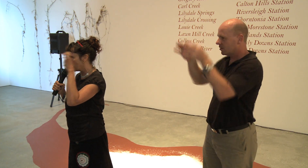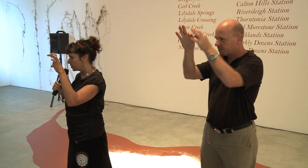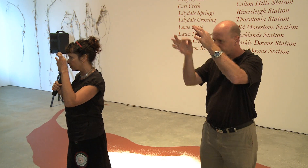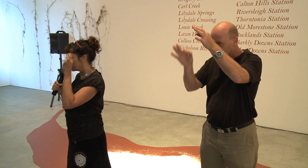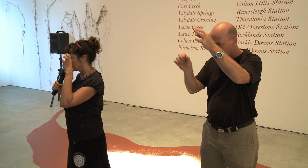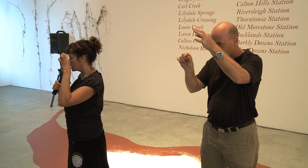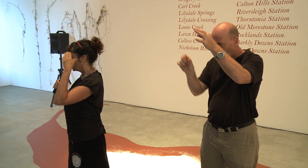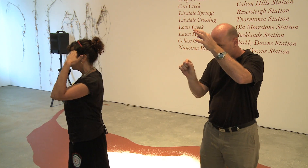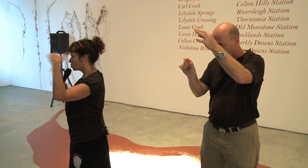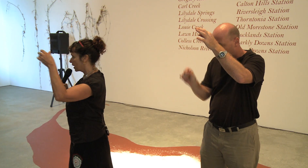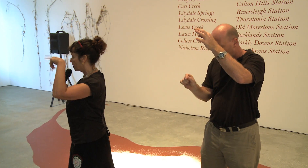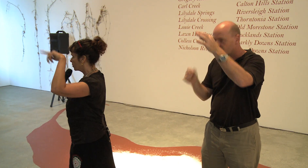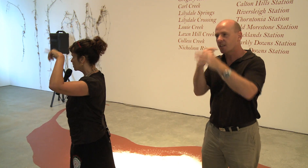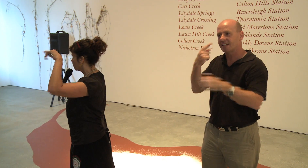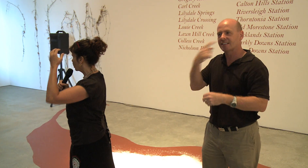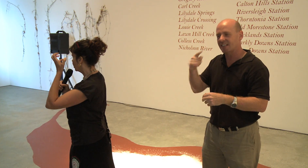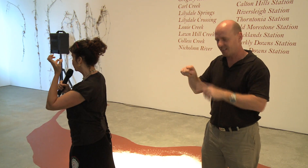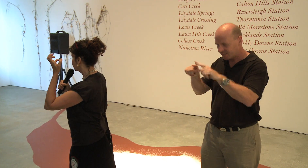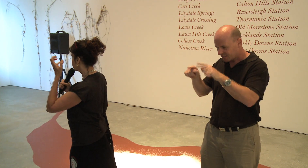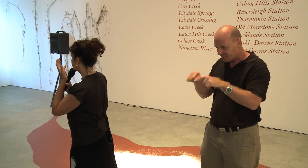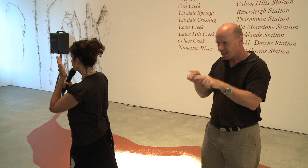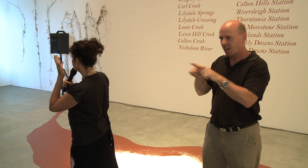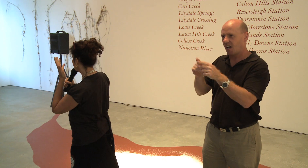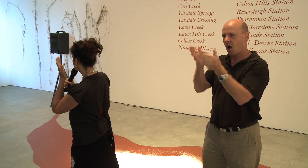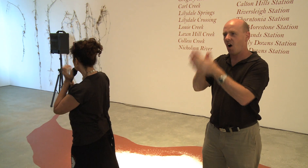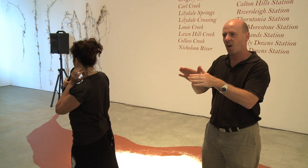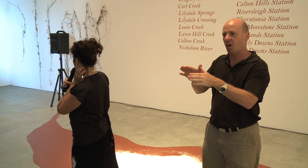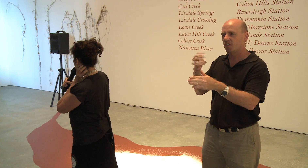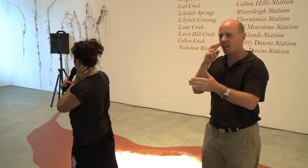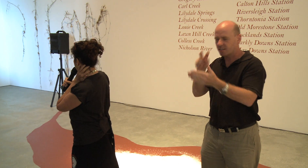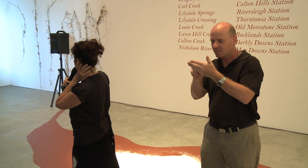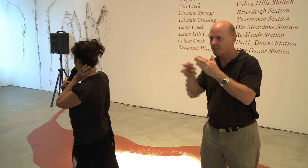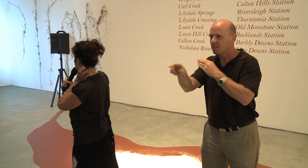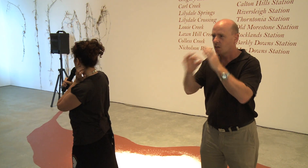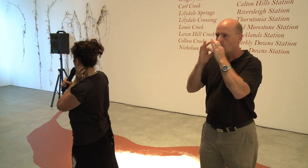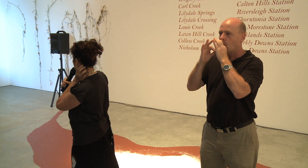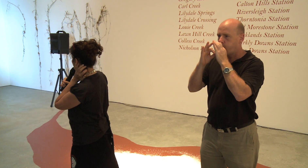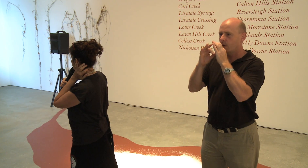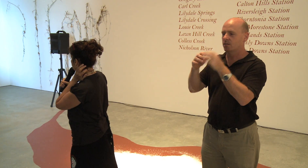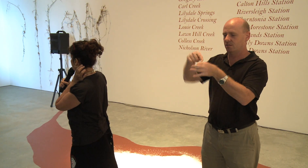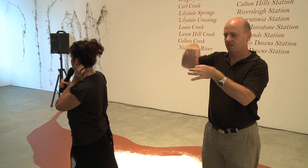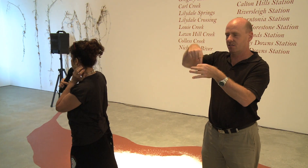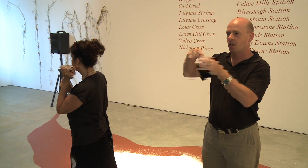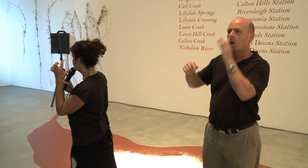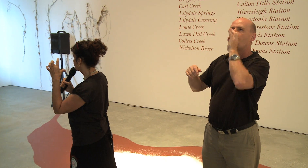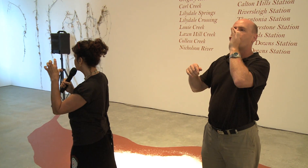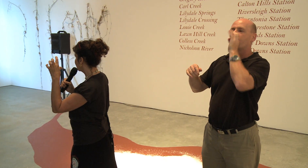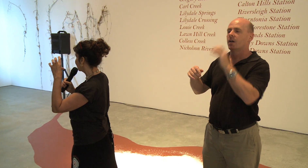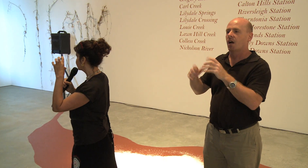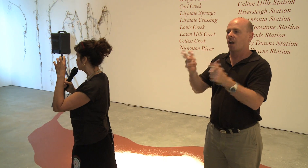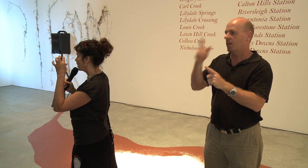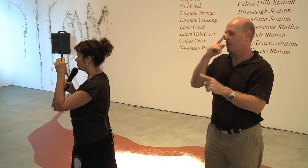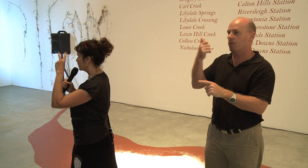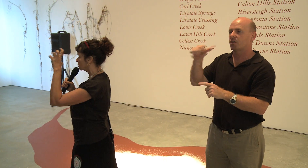able to find the pieces which have the sort of the hollows, and you can breathe through. And a lot of the mob used to use them for